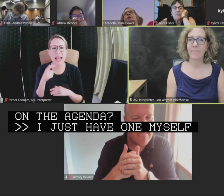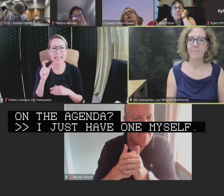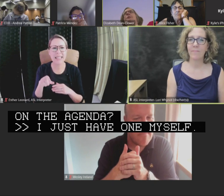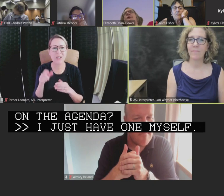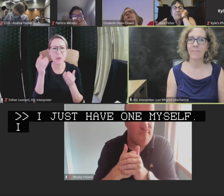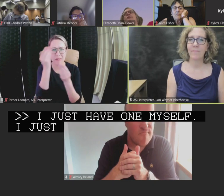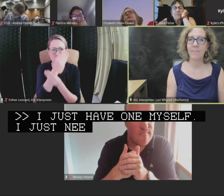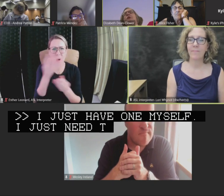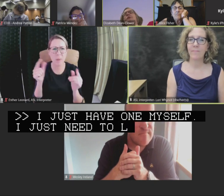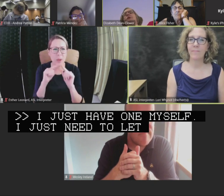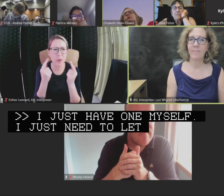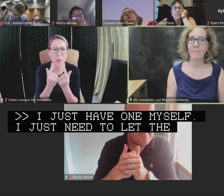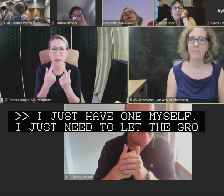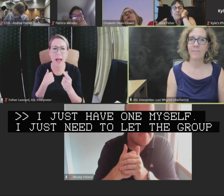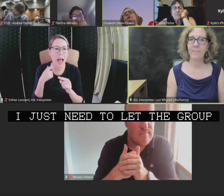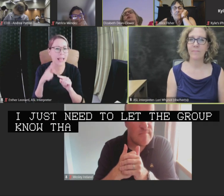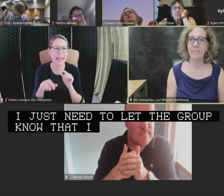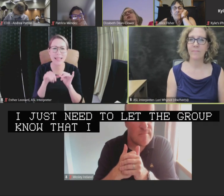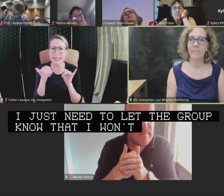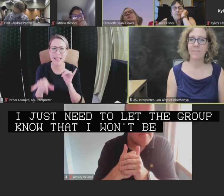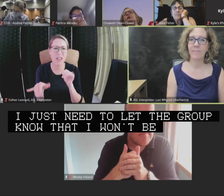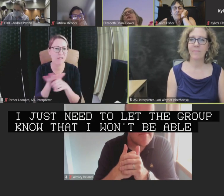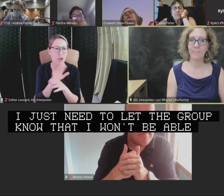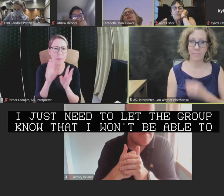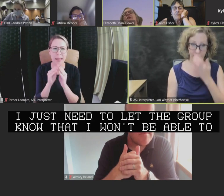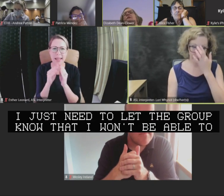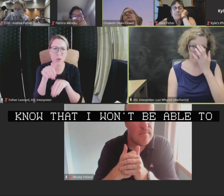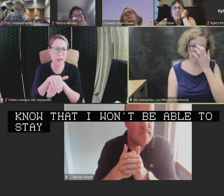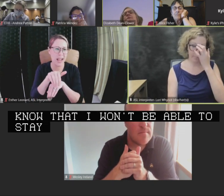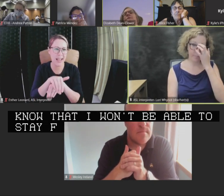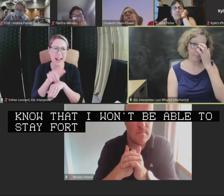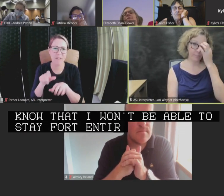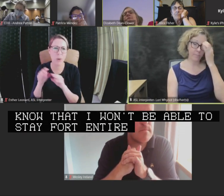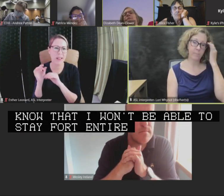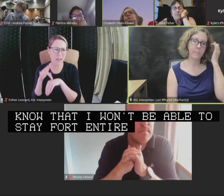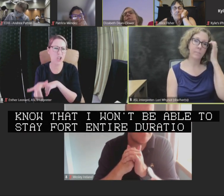know that I won't be able to stay for the entire duration of the meeting tonight.